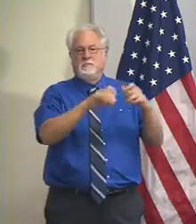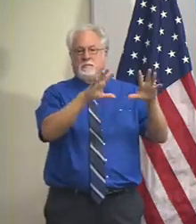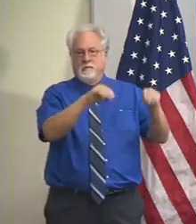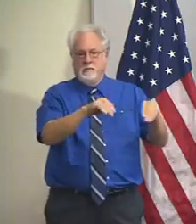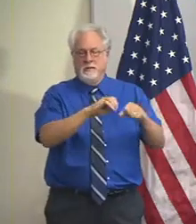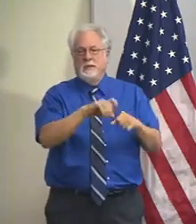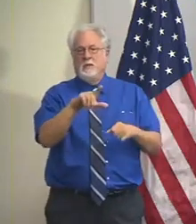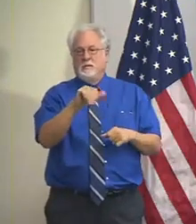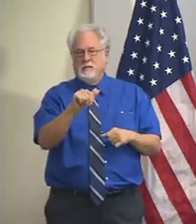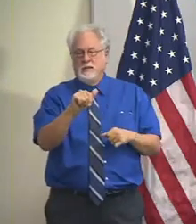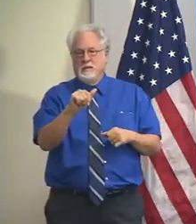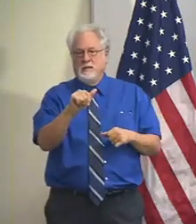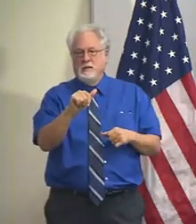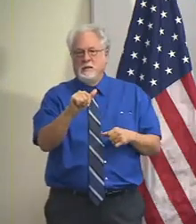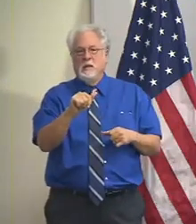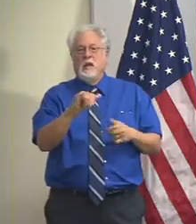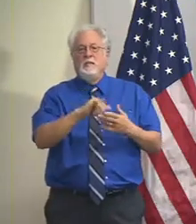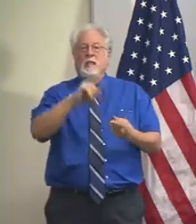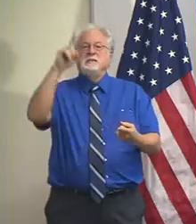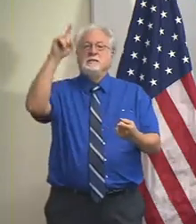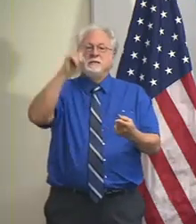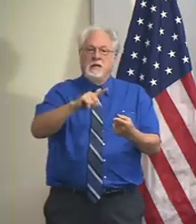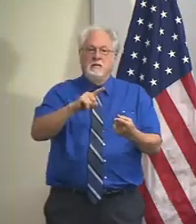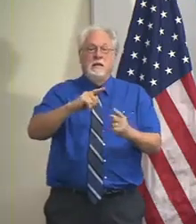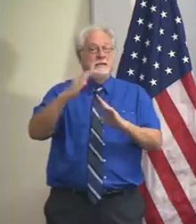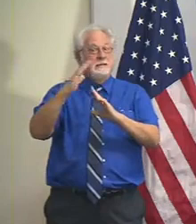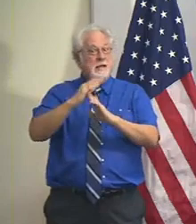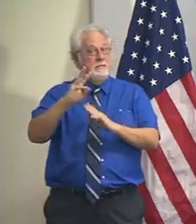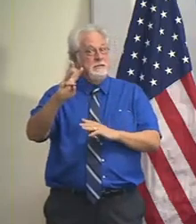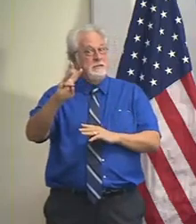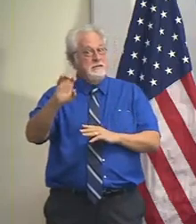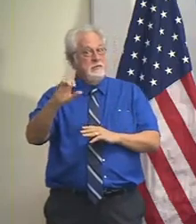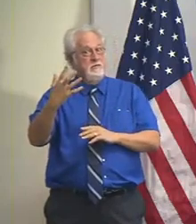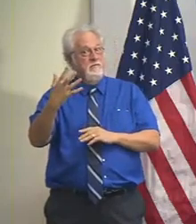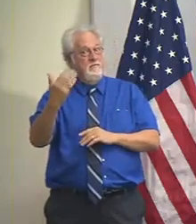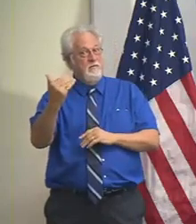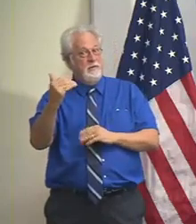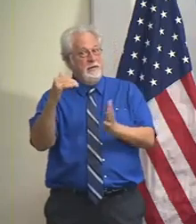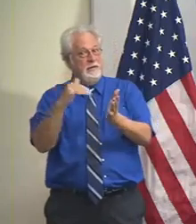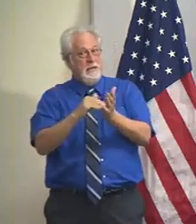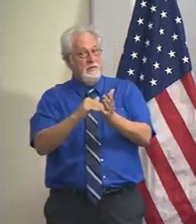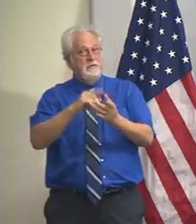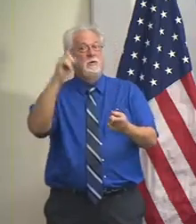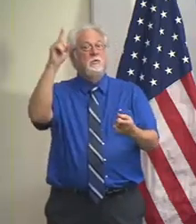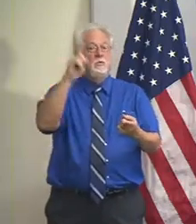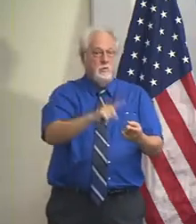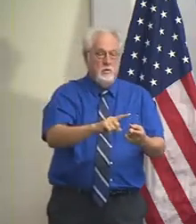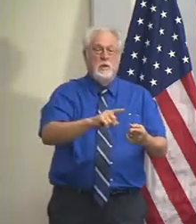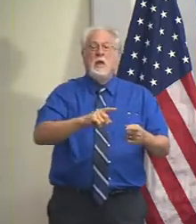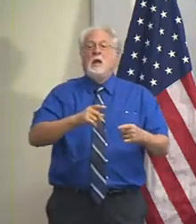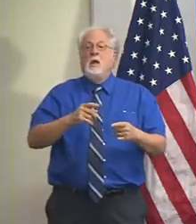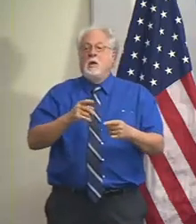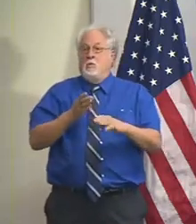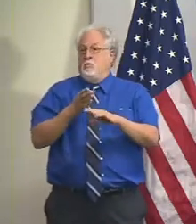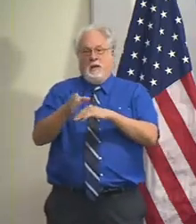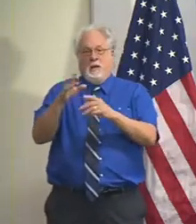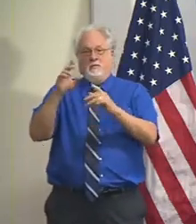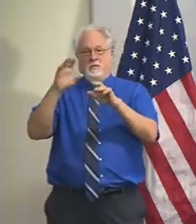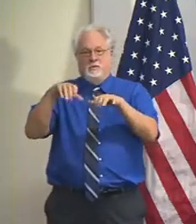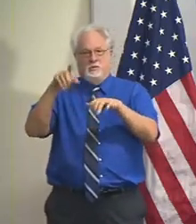in Louisiana. Now that's down from a high of 615,000 immediately after the